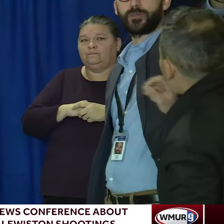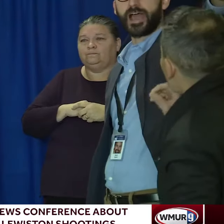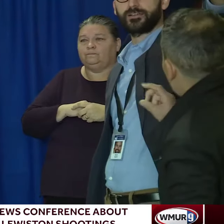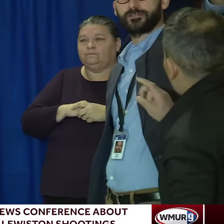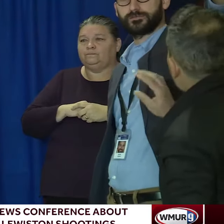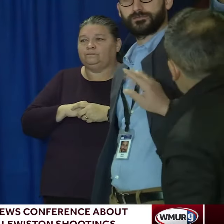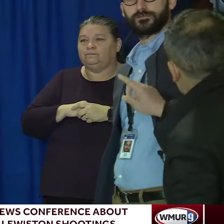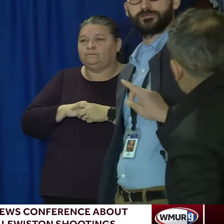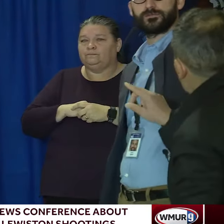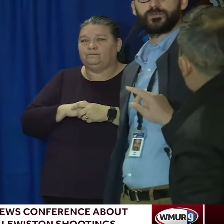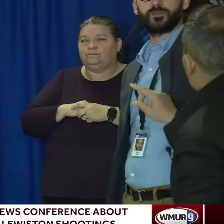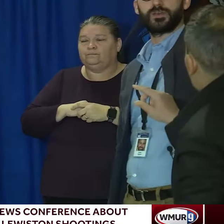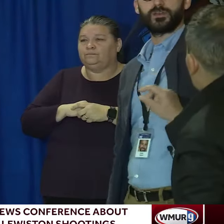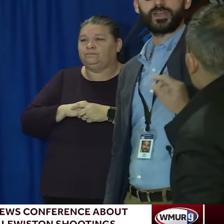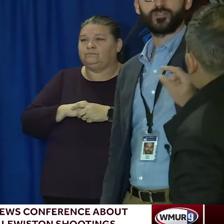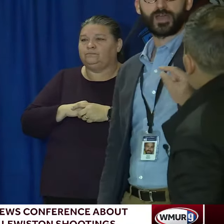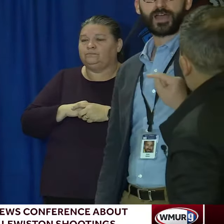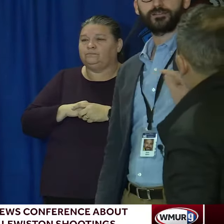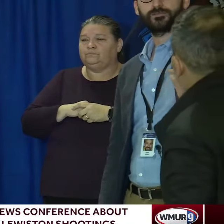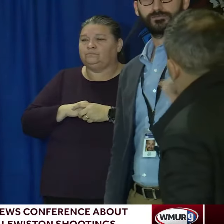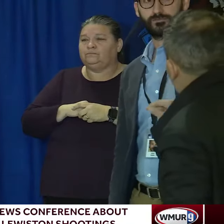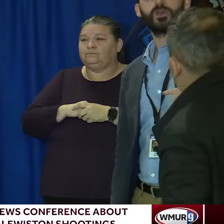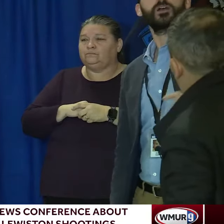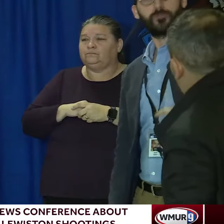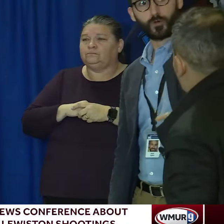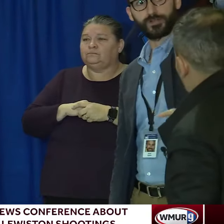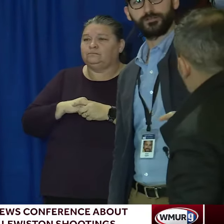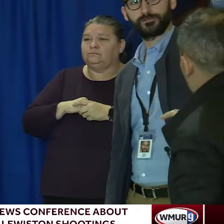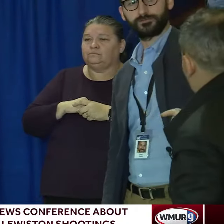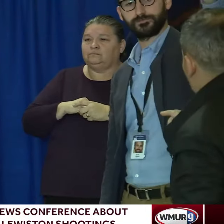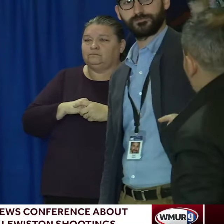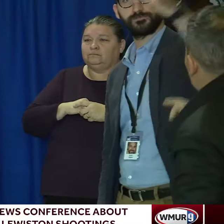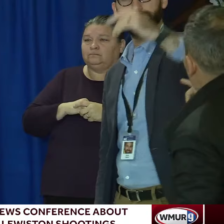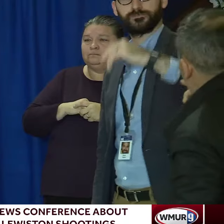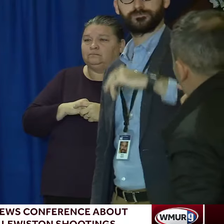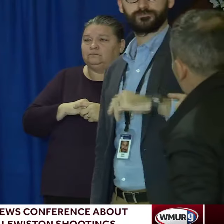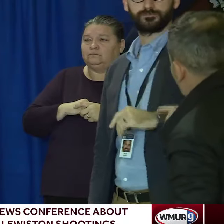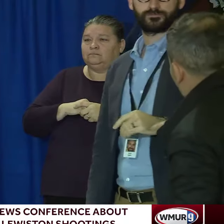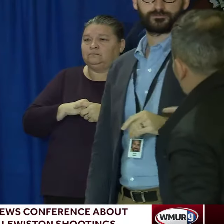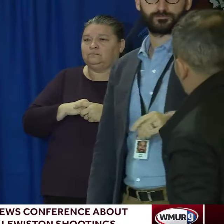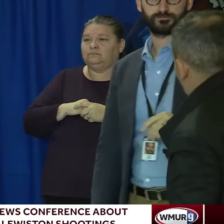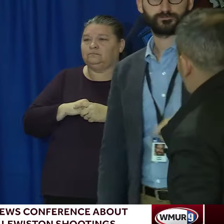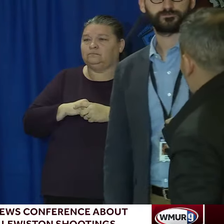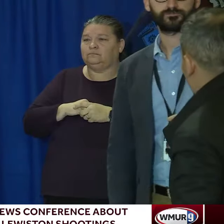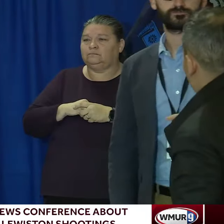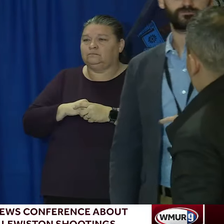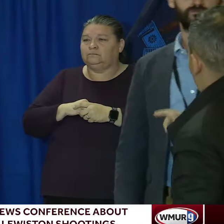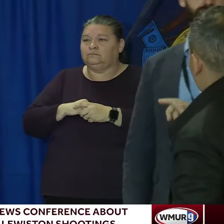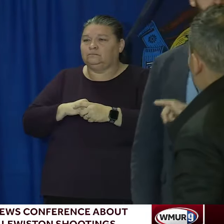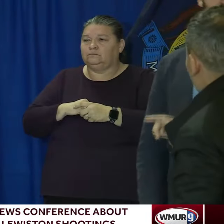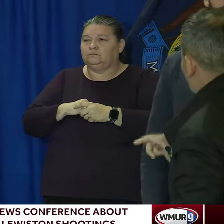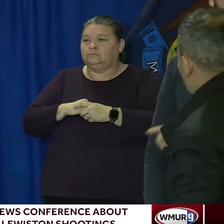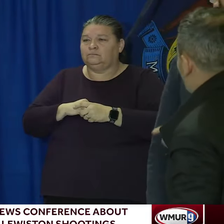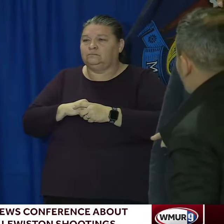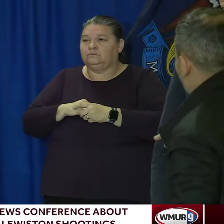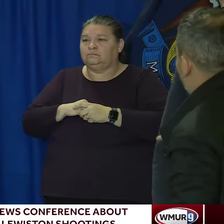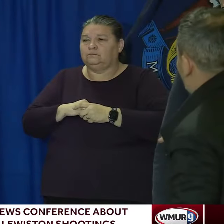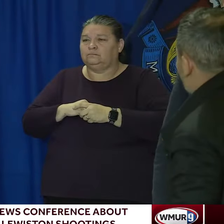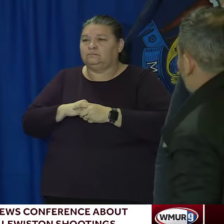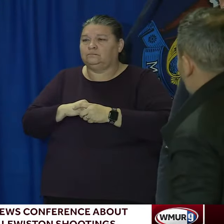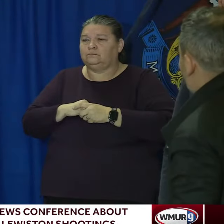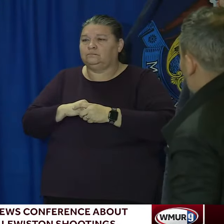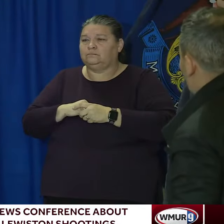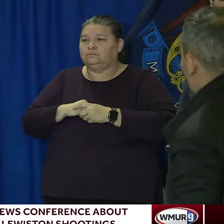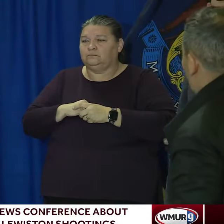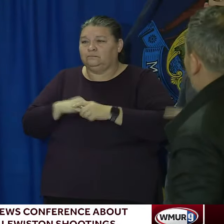Excuse me, I'm not. Excuse me. Please lower your voice, please. I'm not here to argue. Excuse me. Certainly, the